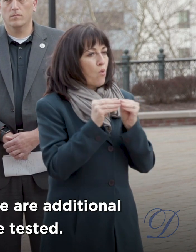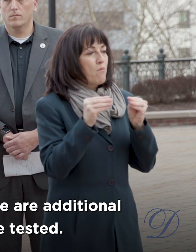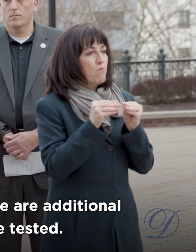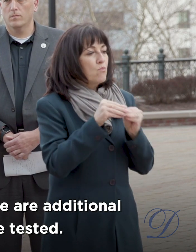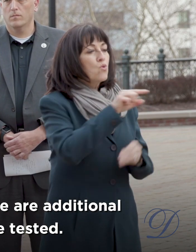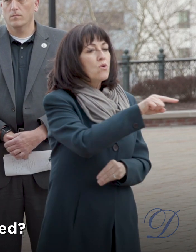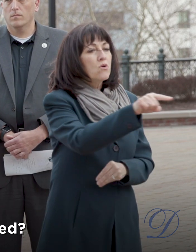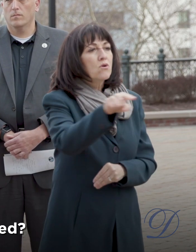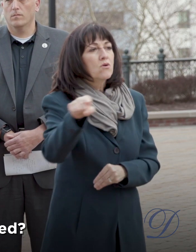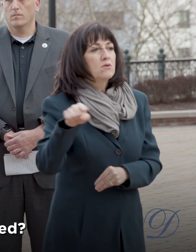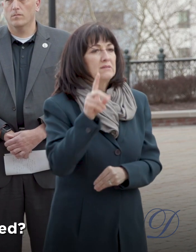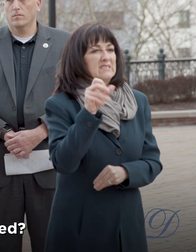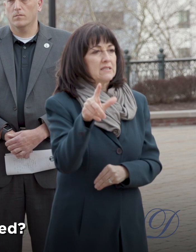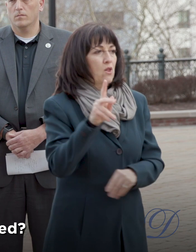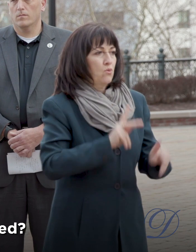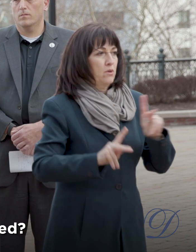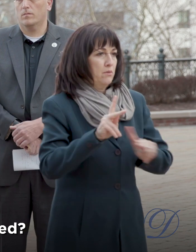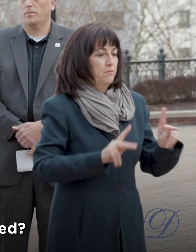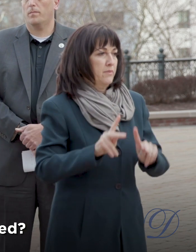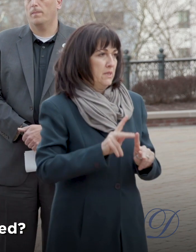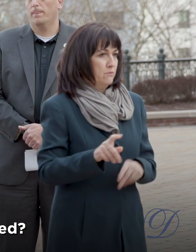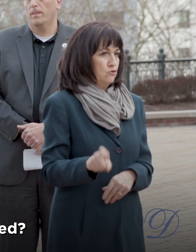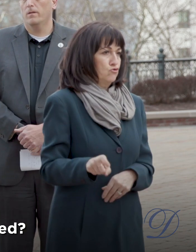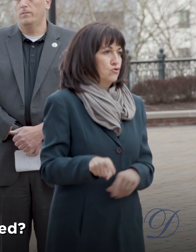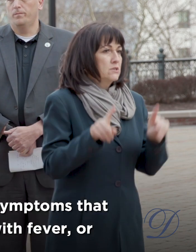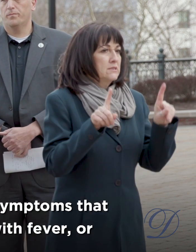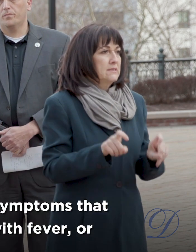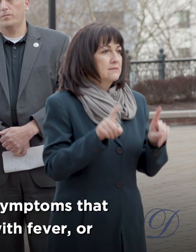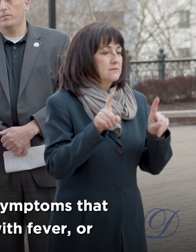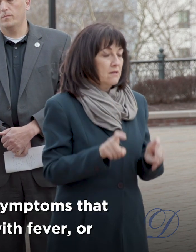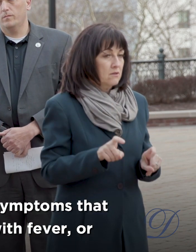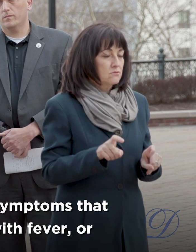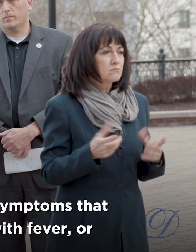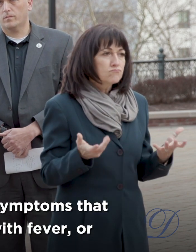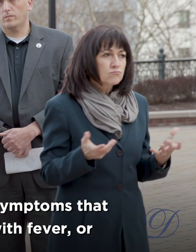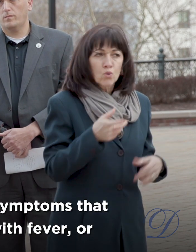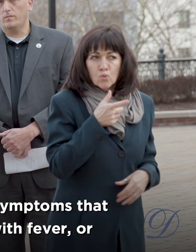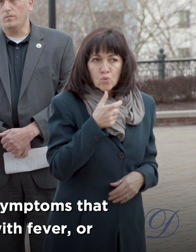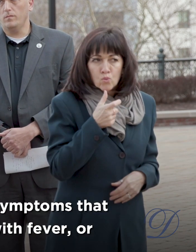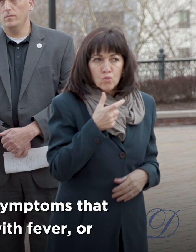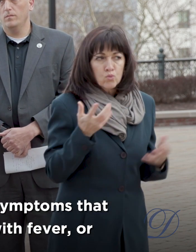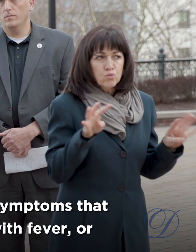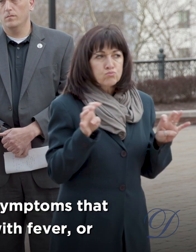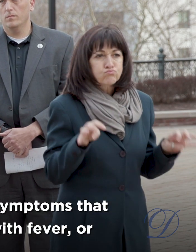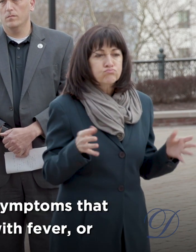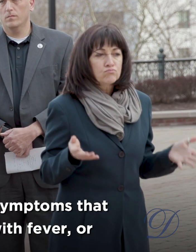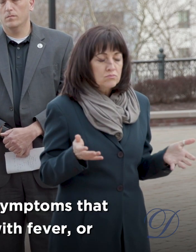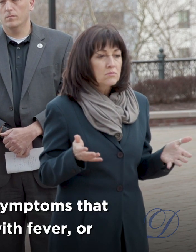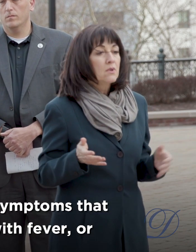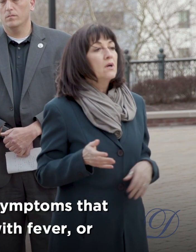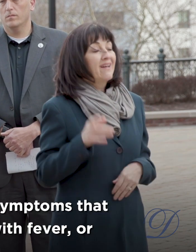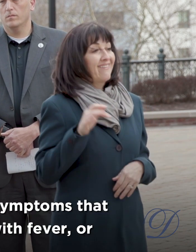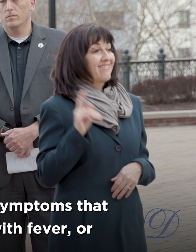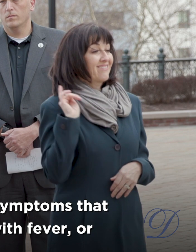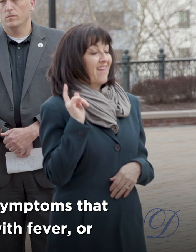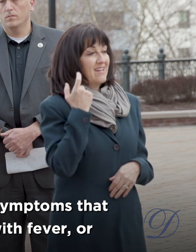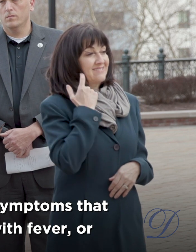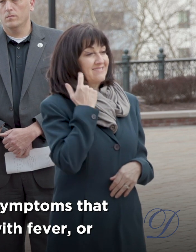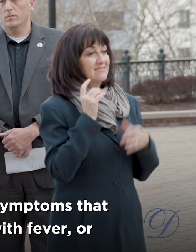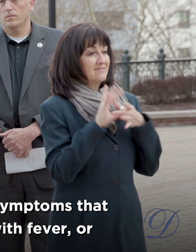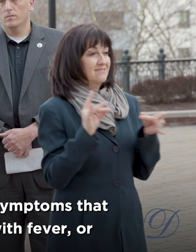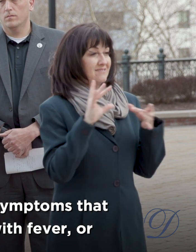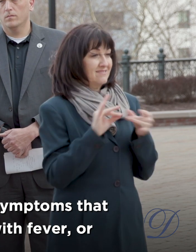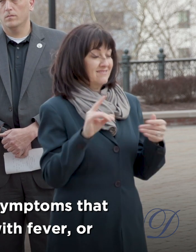tested. So who should be tested? Those individuals who have the symptoms that Dr. Walker was talking about,